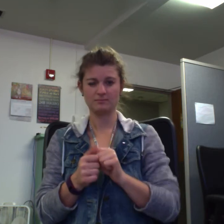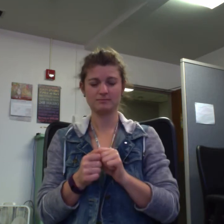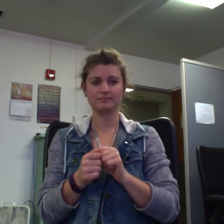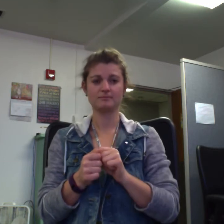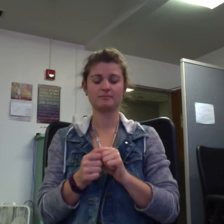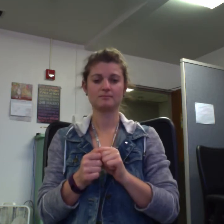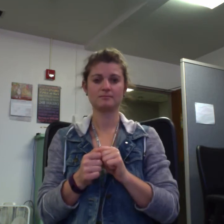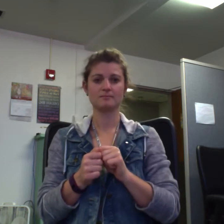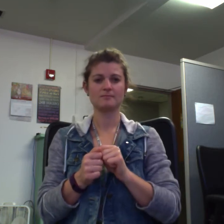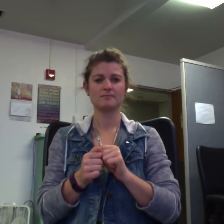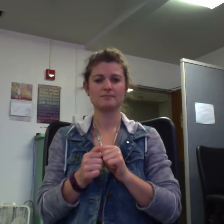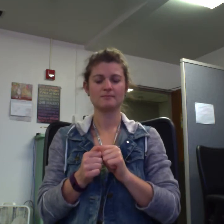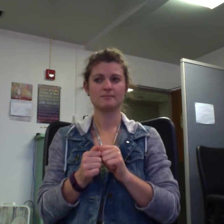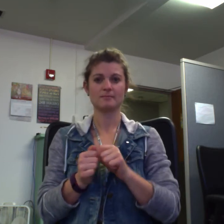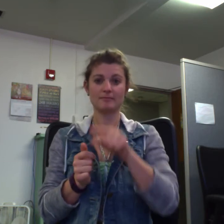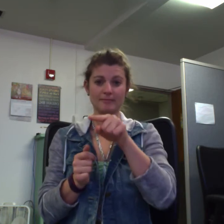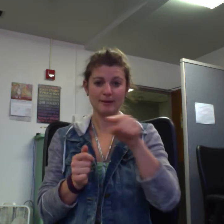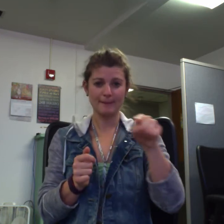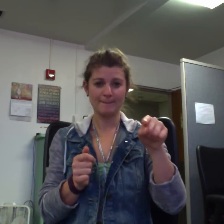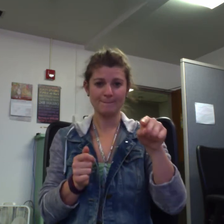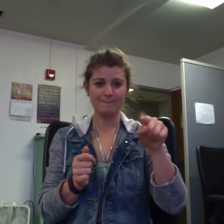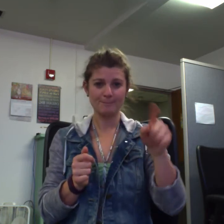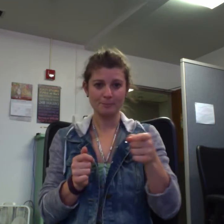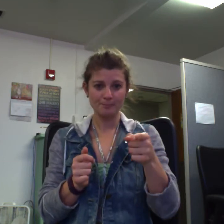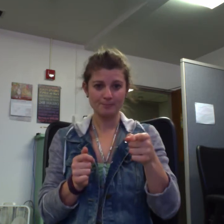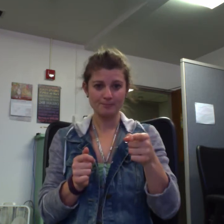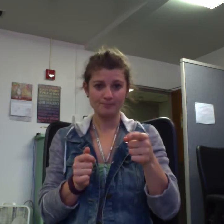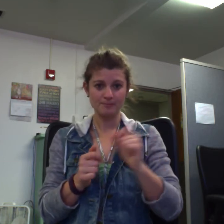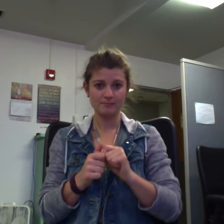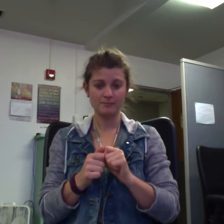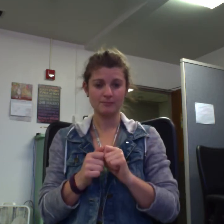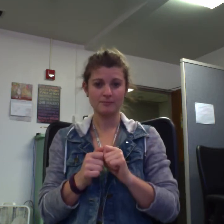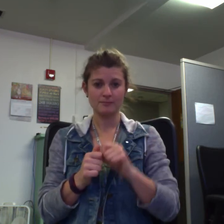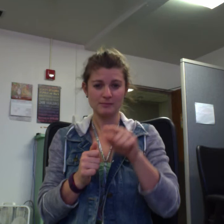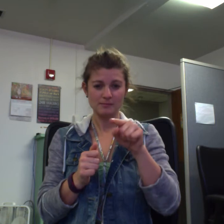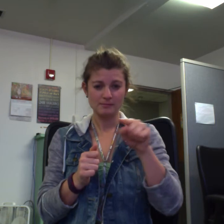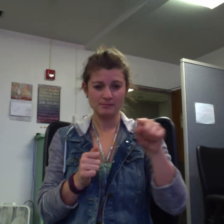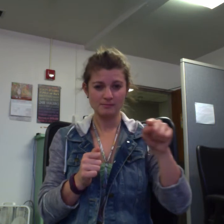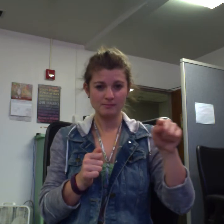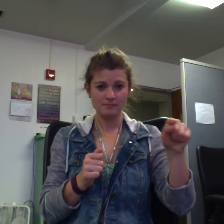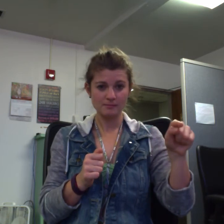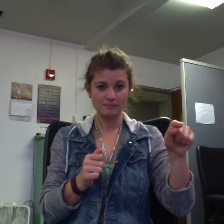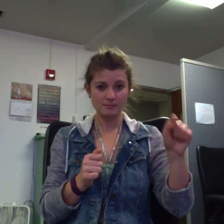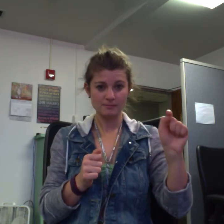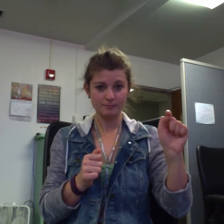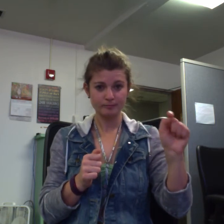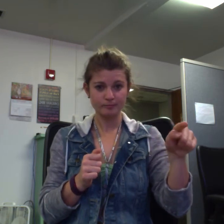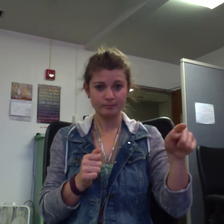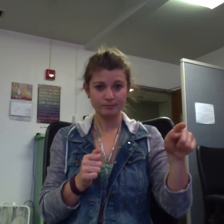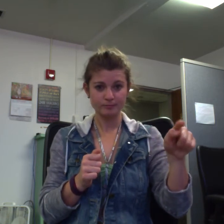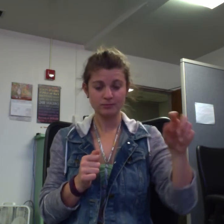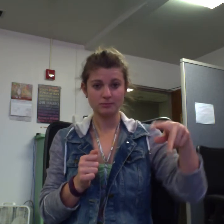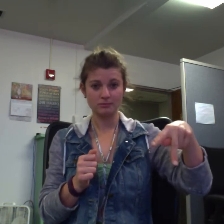sentence, and when you need to add commas, just like you did here, because the sentence parts need to match the model